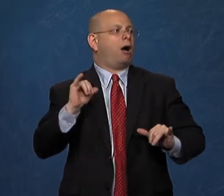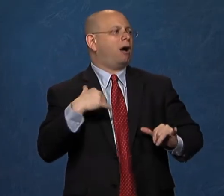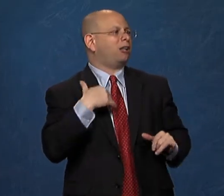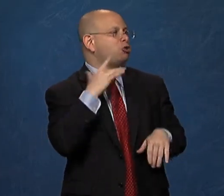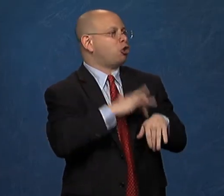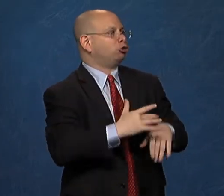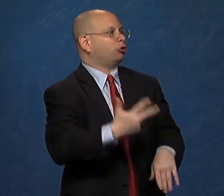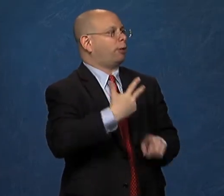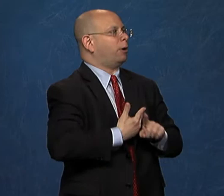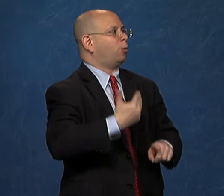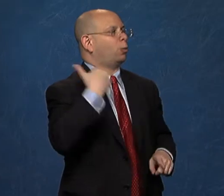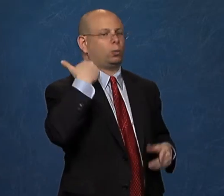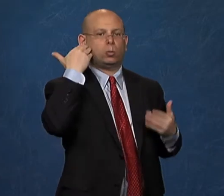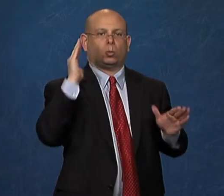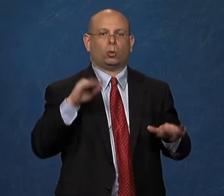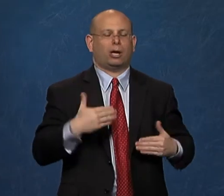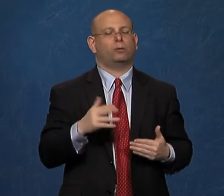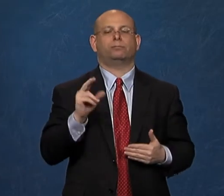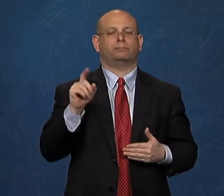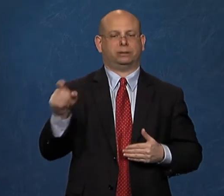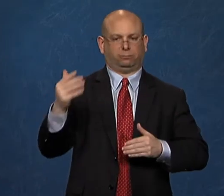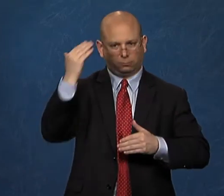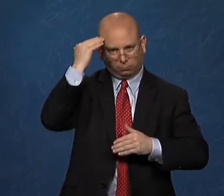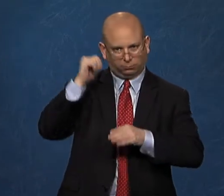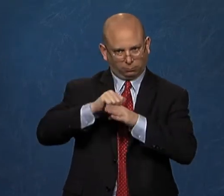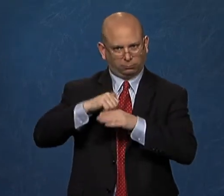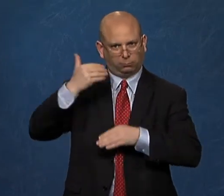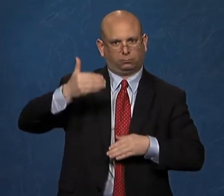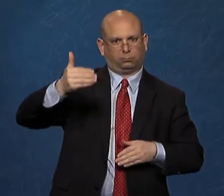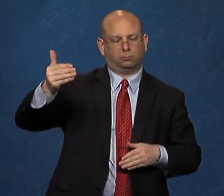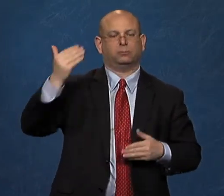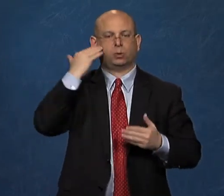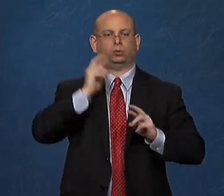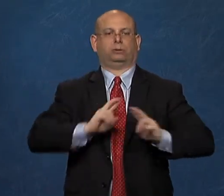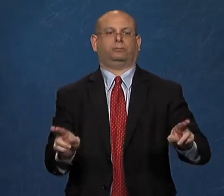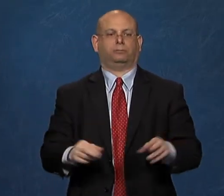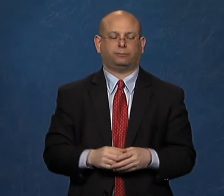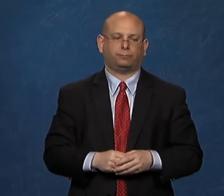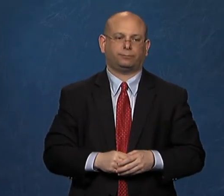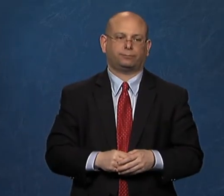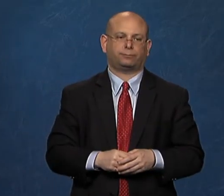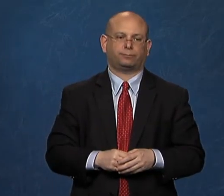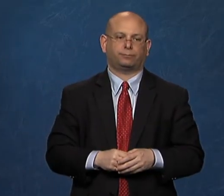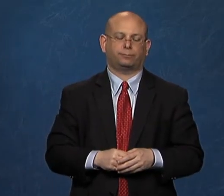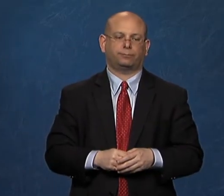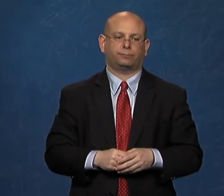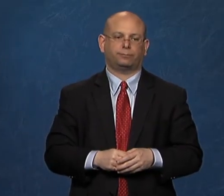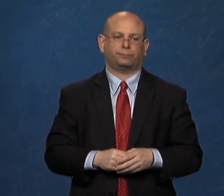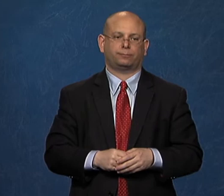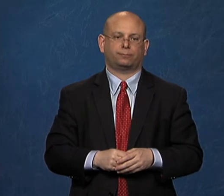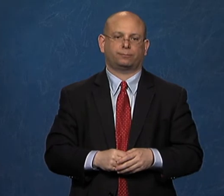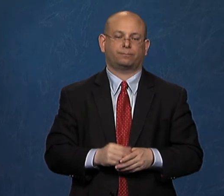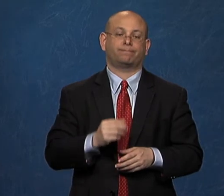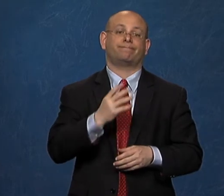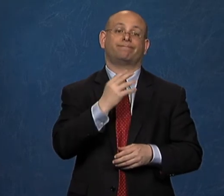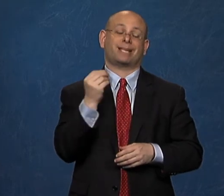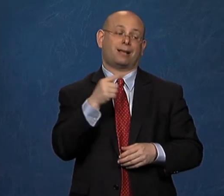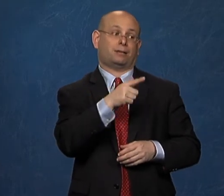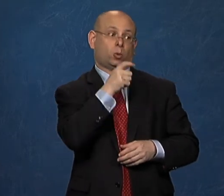sufficient. 3 months may go by before that person uses the service, and so therefore they may not remember how to use it. So refresher training is also very